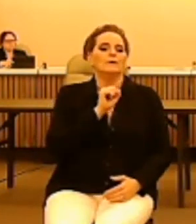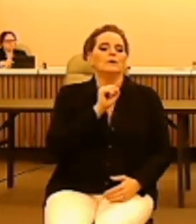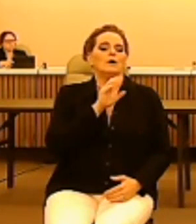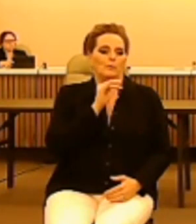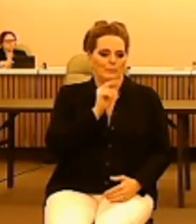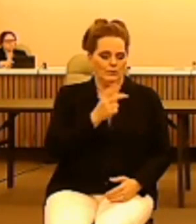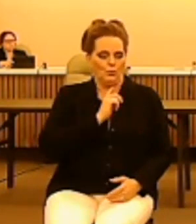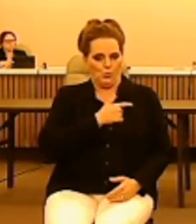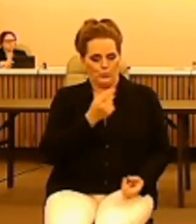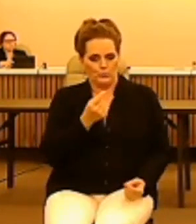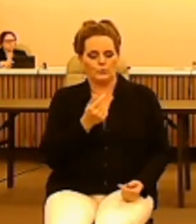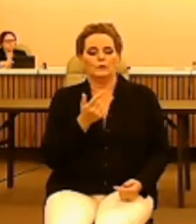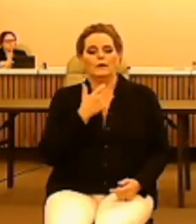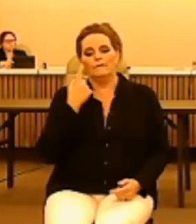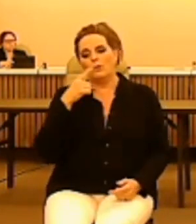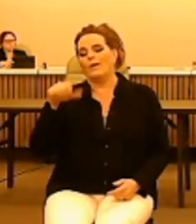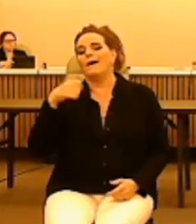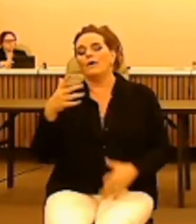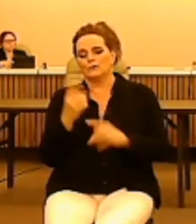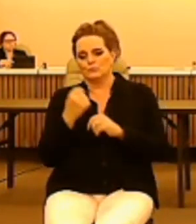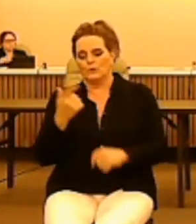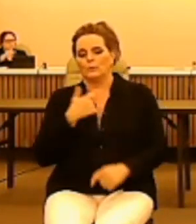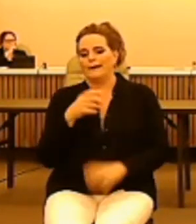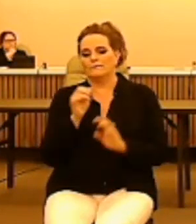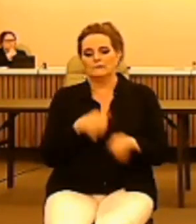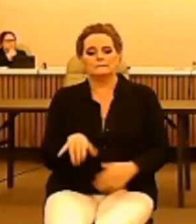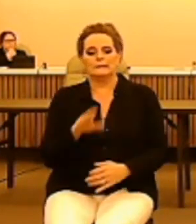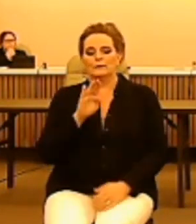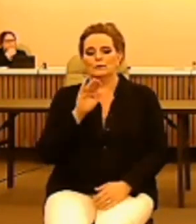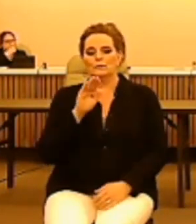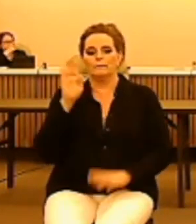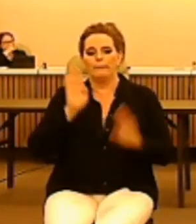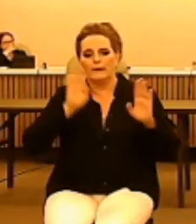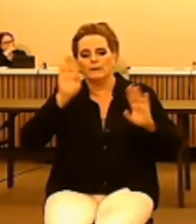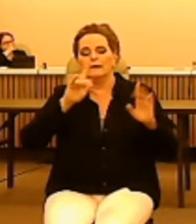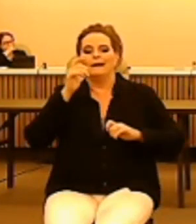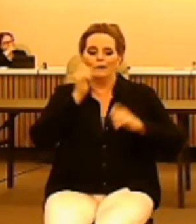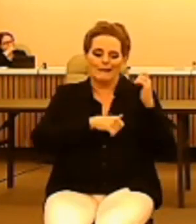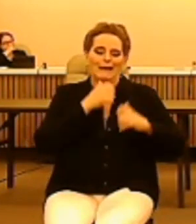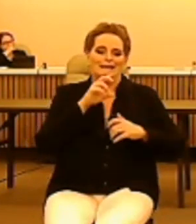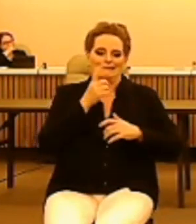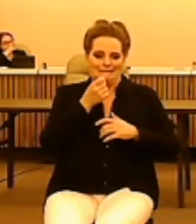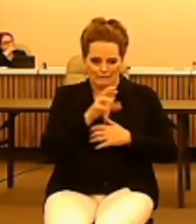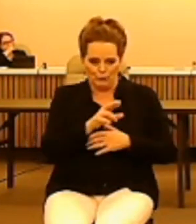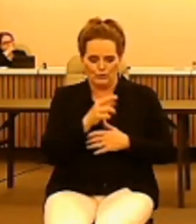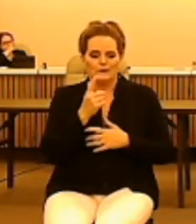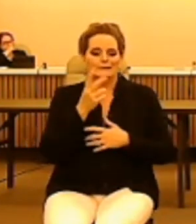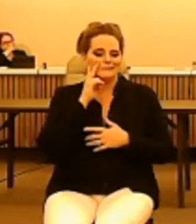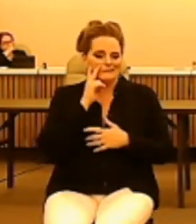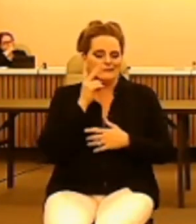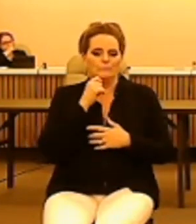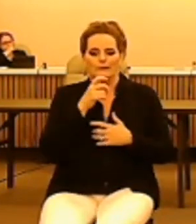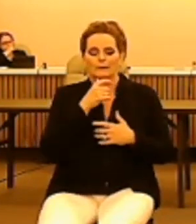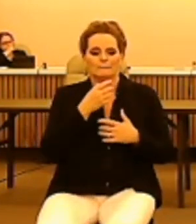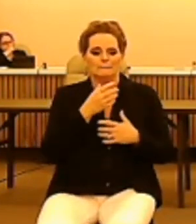gonna do for the other truck, we're gonna do a standard bid out to any dealer, see if we get something. Even